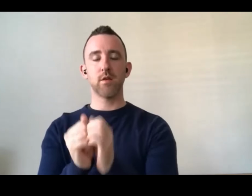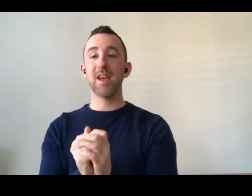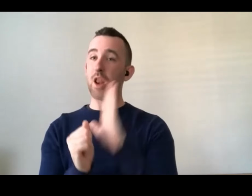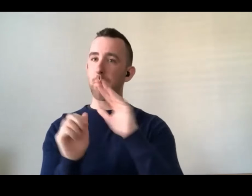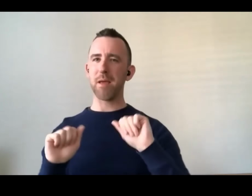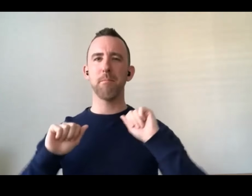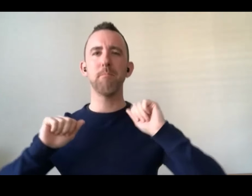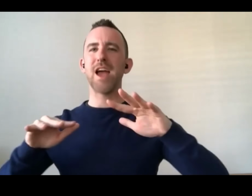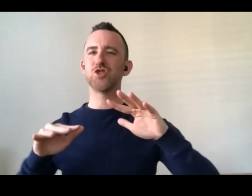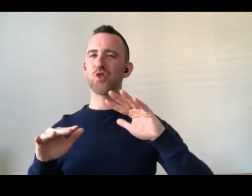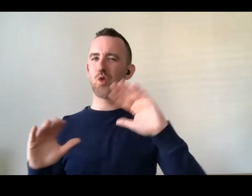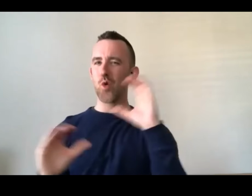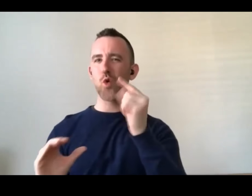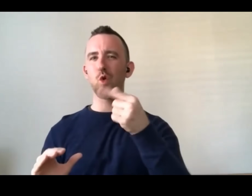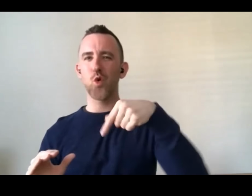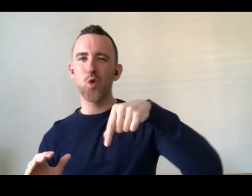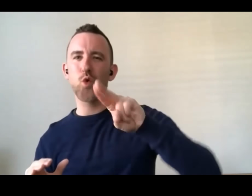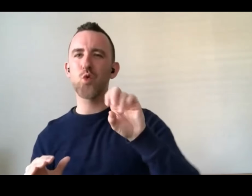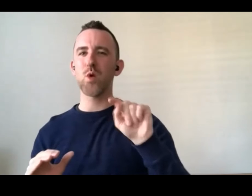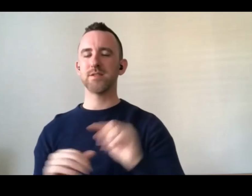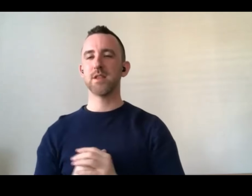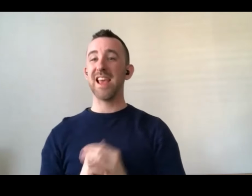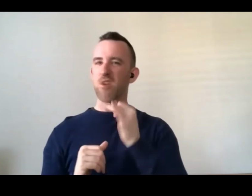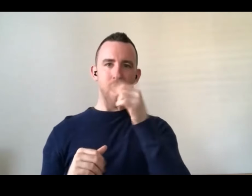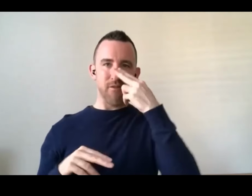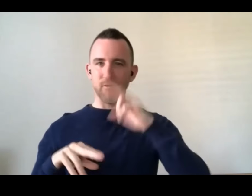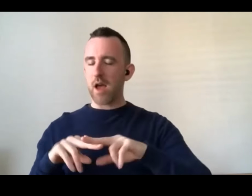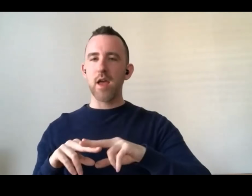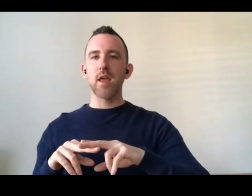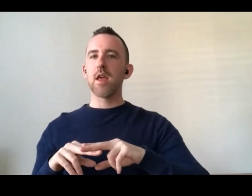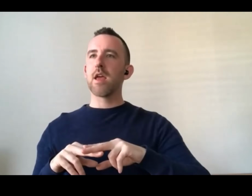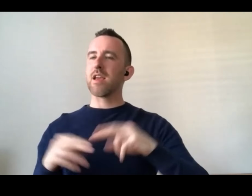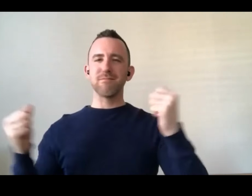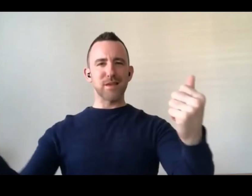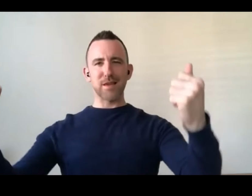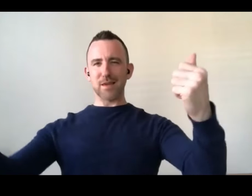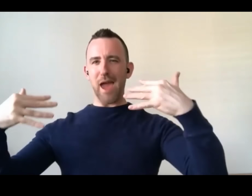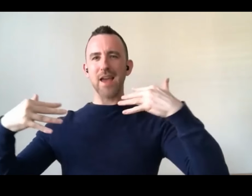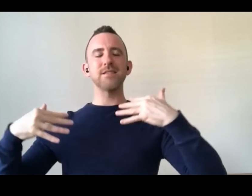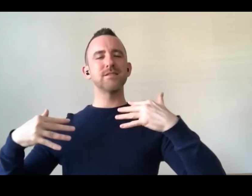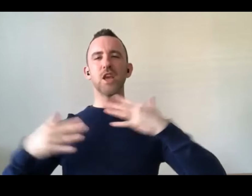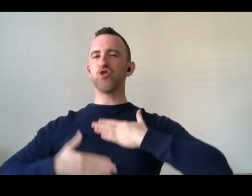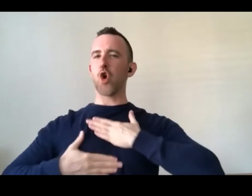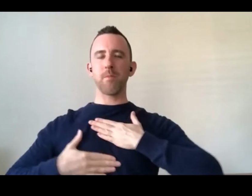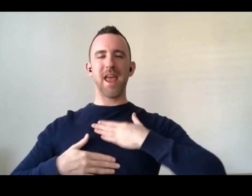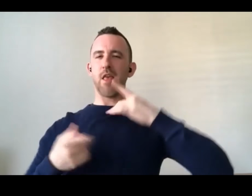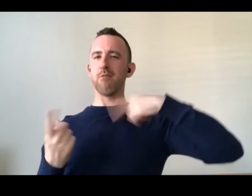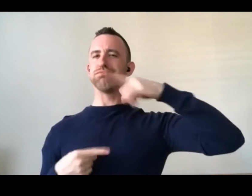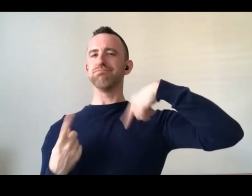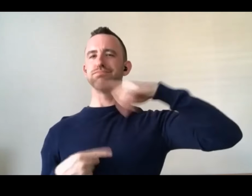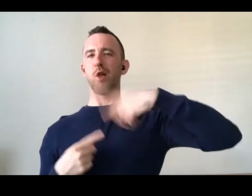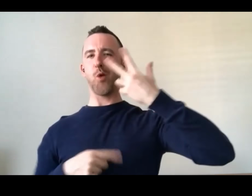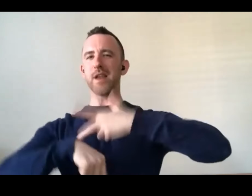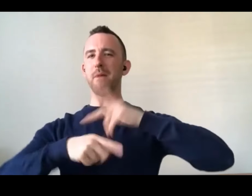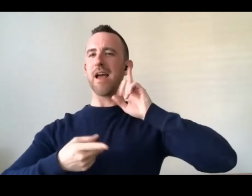Have fun. You know, if you aren't having fun, take a deep breath, cast an enjoyment spell, spin around counterclockwise 3 times